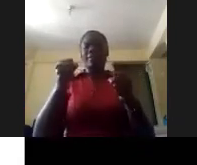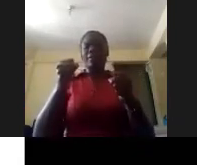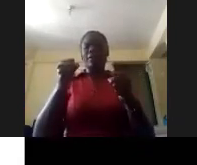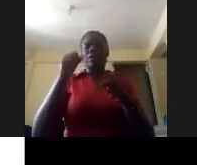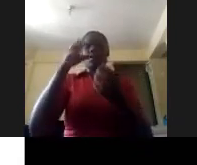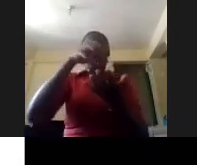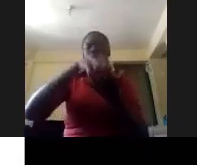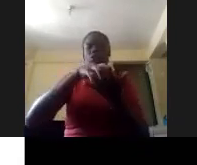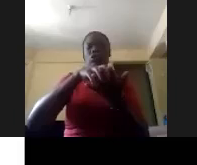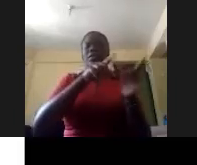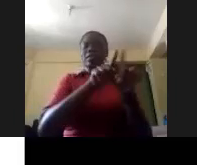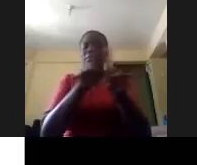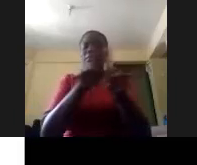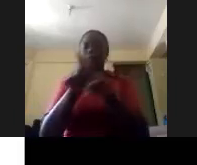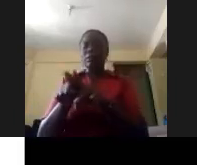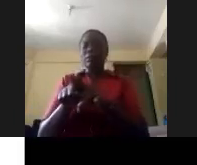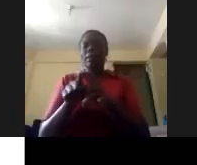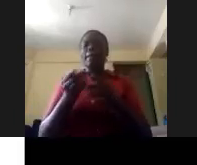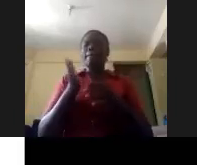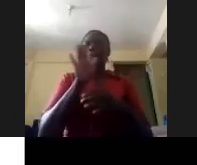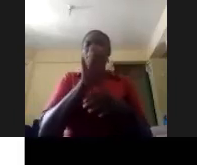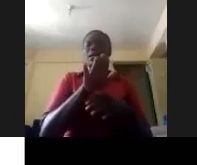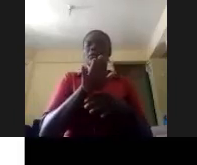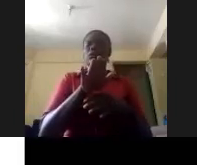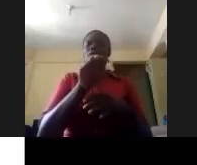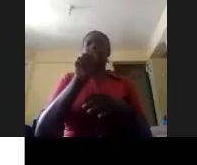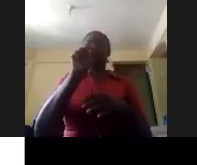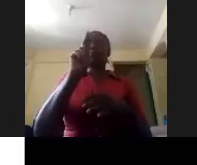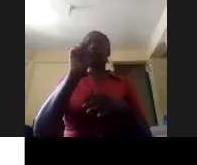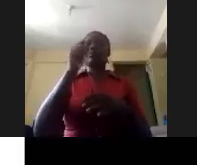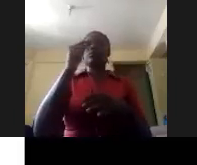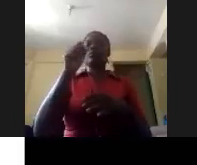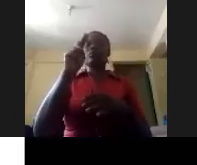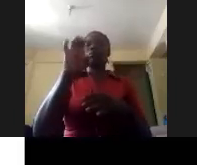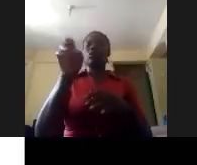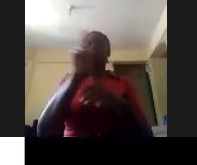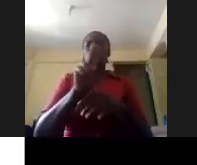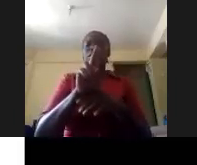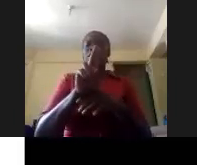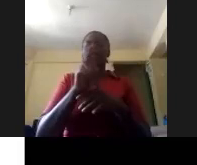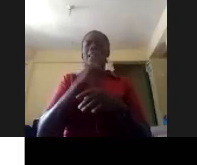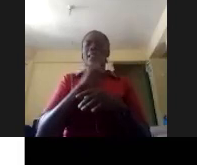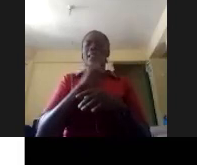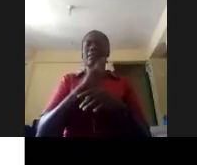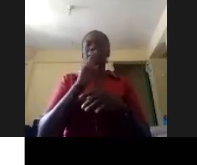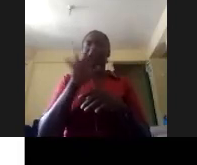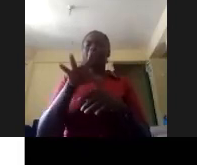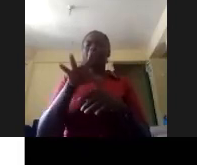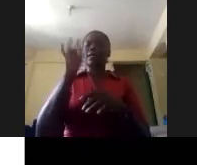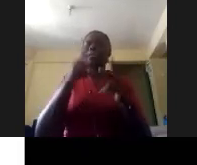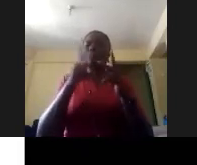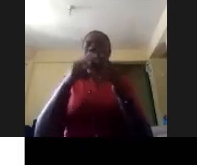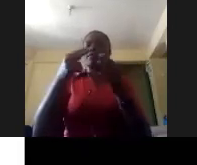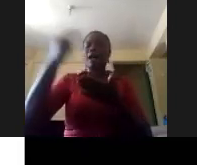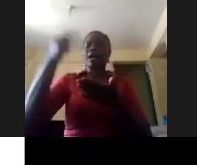This again it takes us back to substance use. Yeah, so the risk-taking tendencies is high in this age